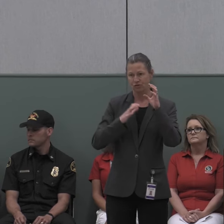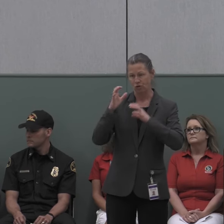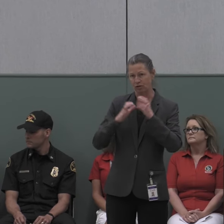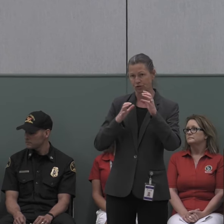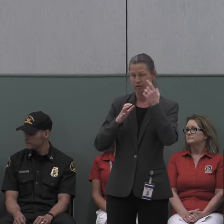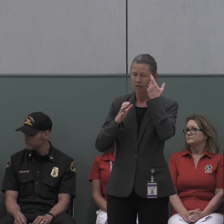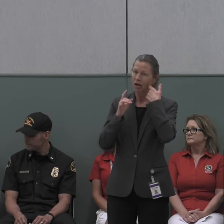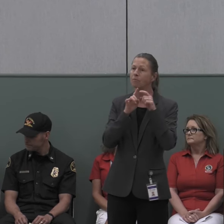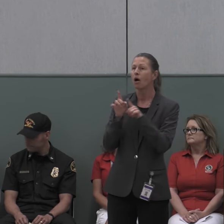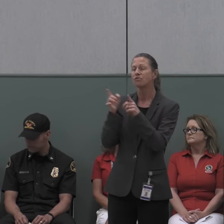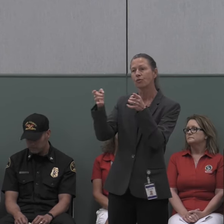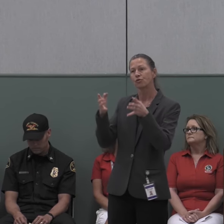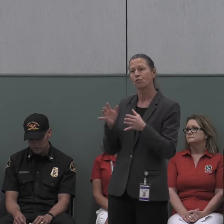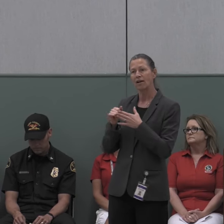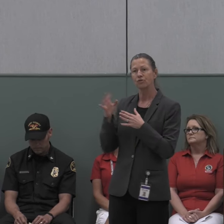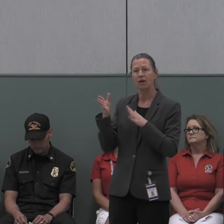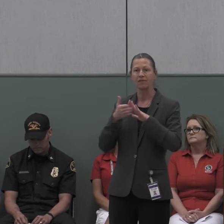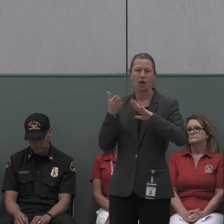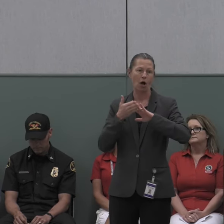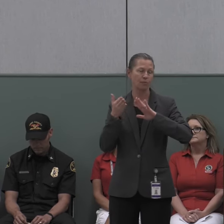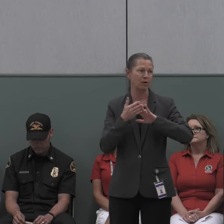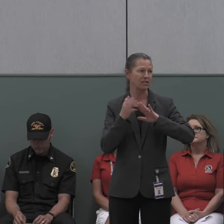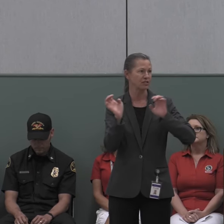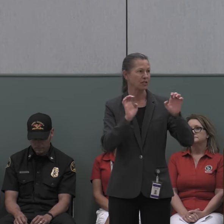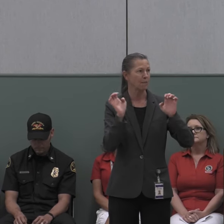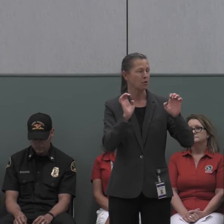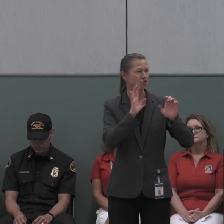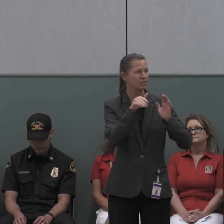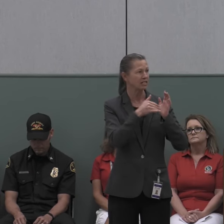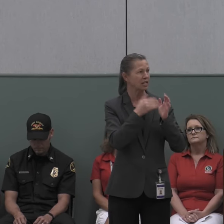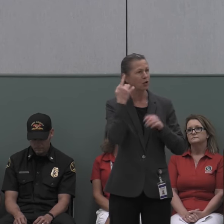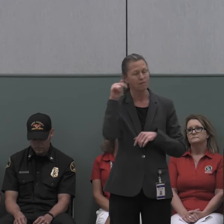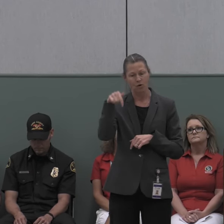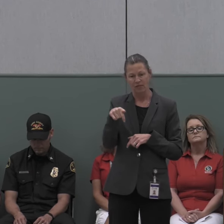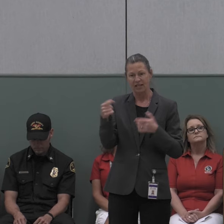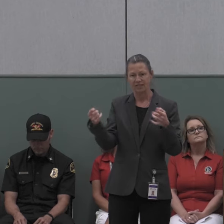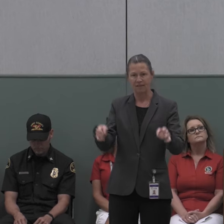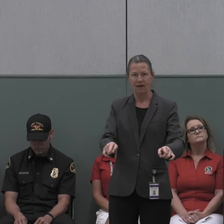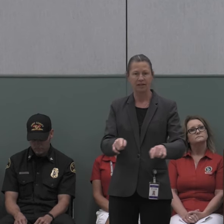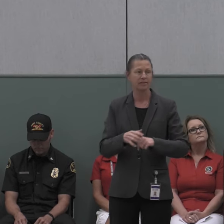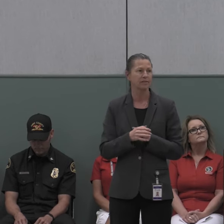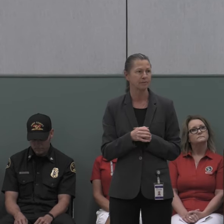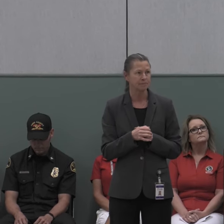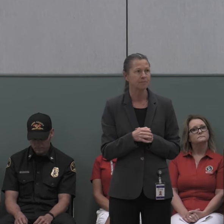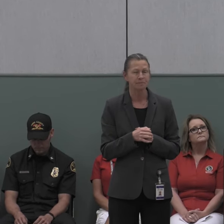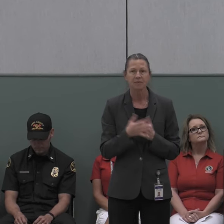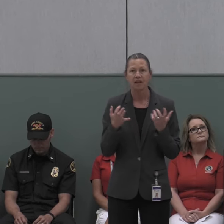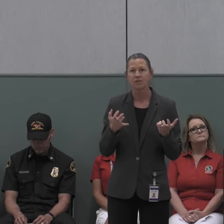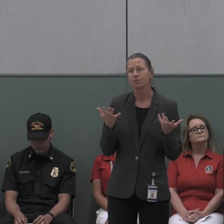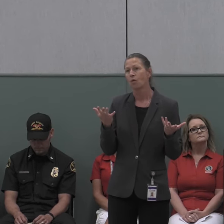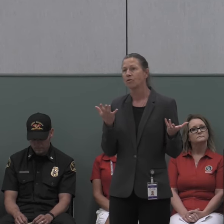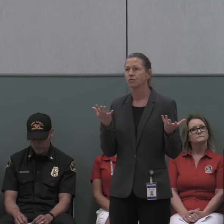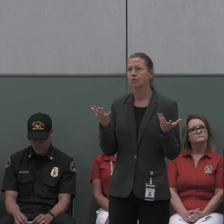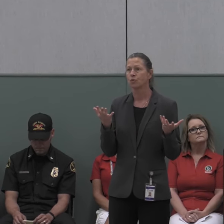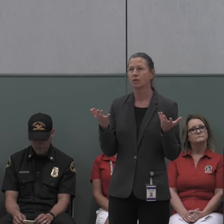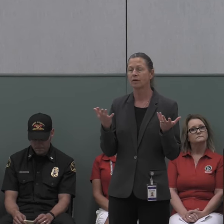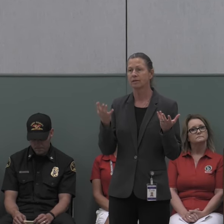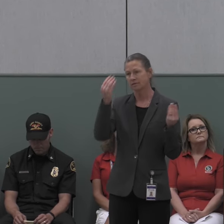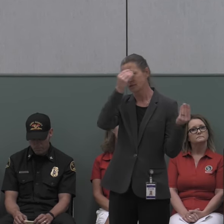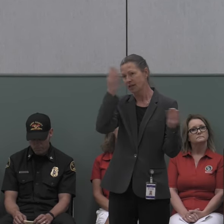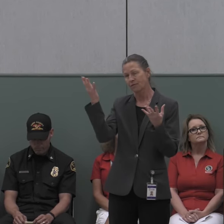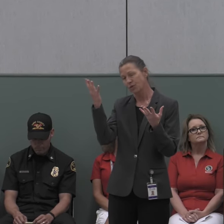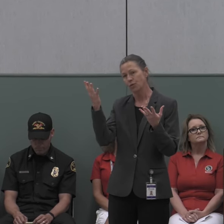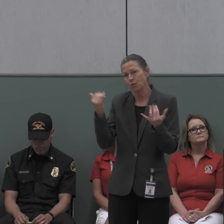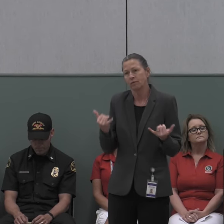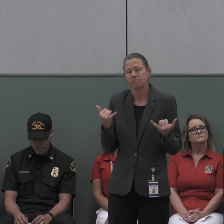director of the Operations Emergency Center for this event. I just wanted to give everybody kind of an update on what we're